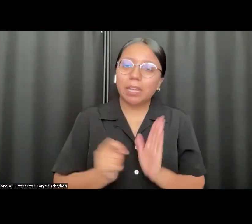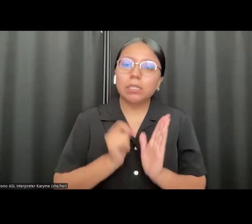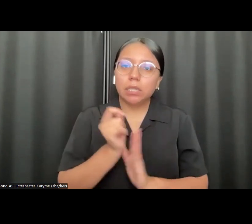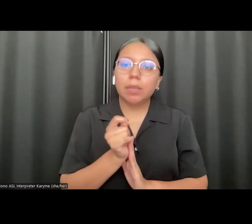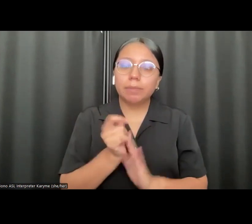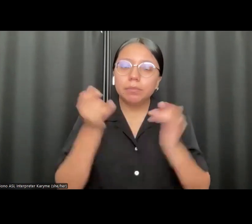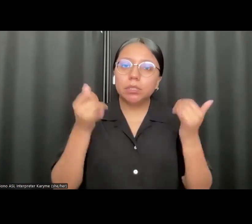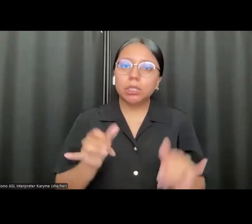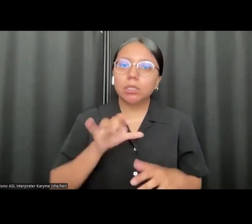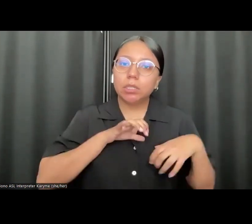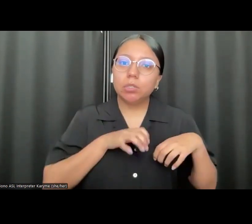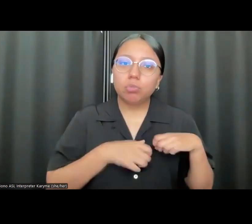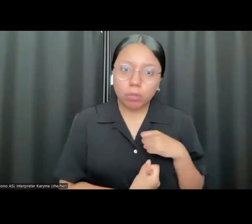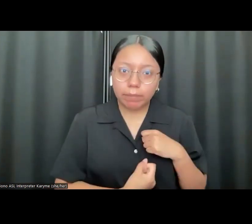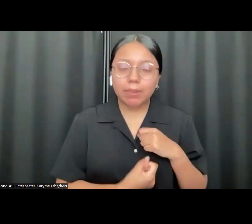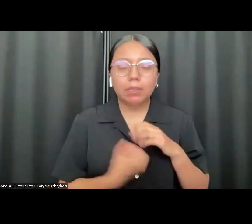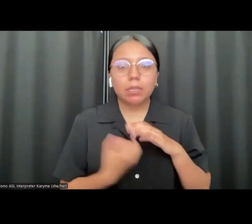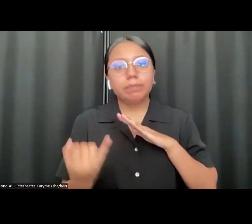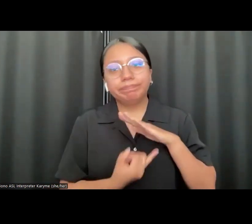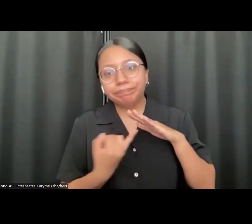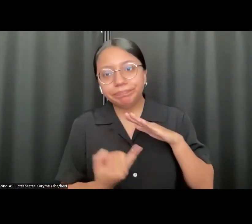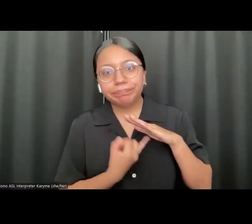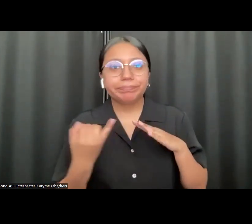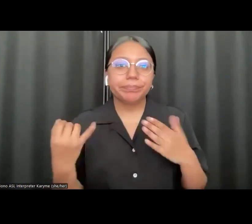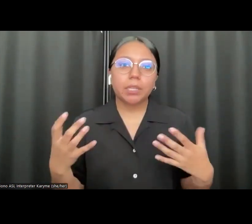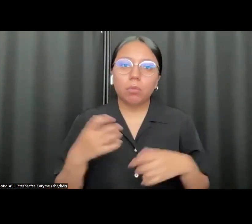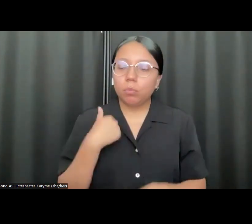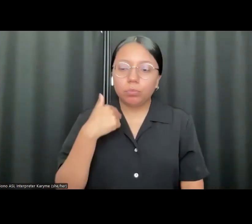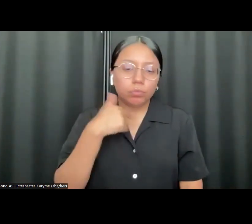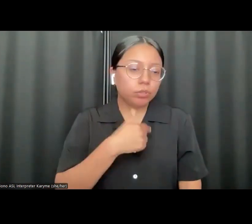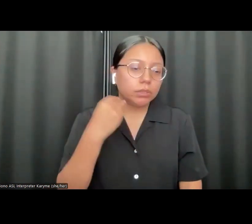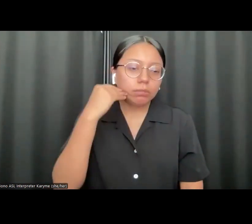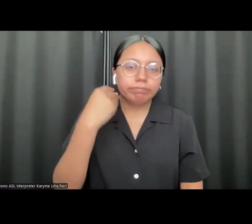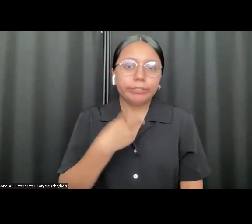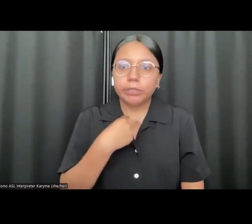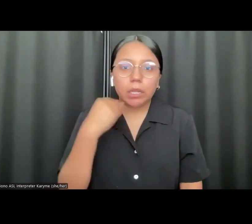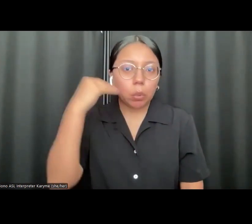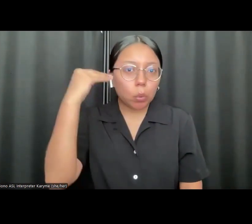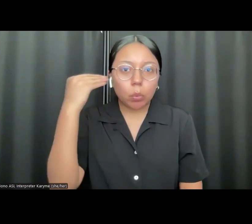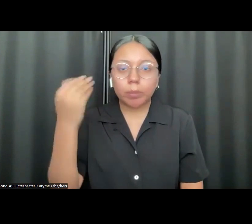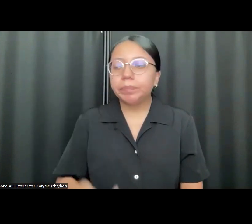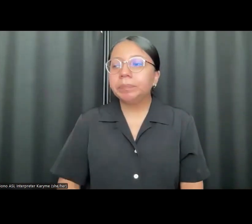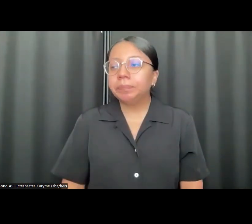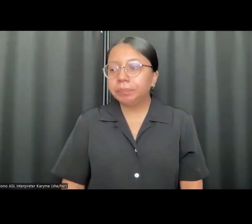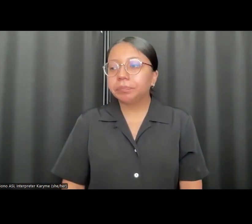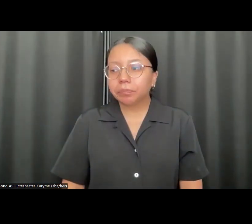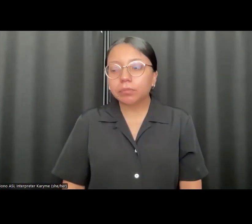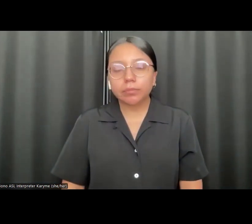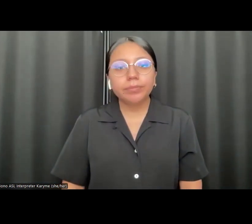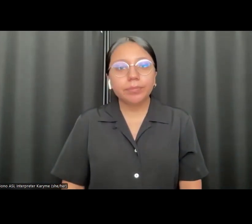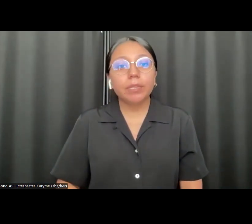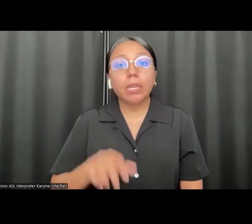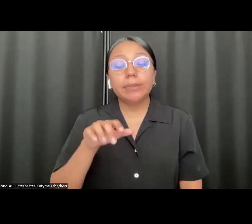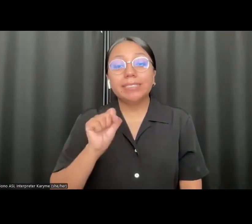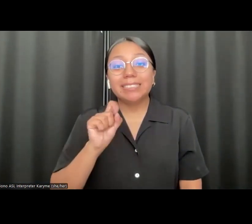lockdown. So Stacy, who we saw her image at the beginning of this talk, who I'll visually describe